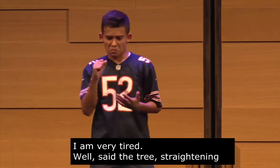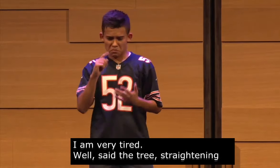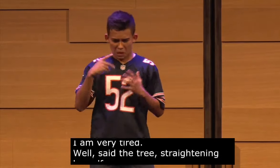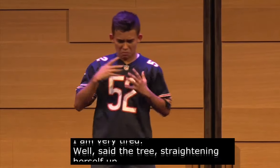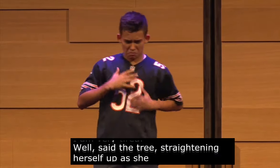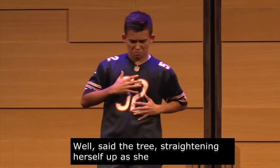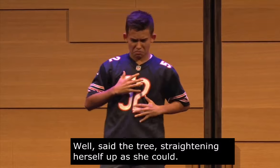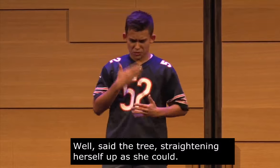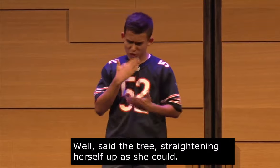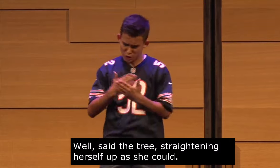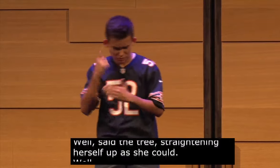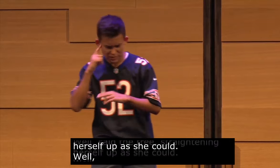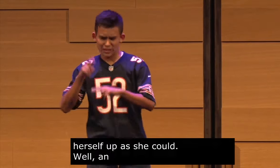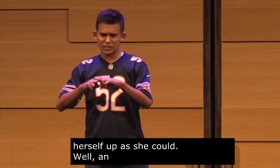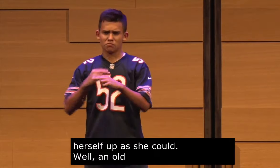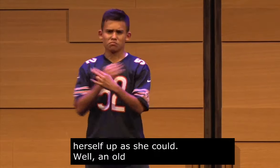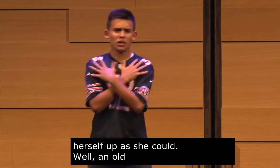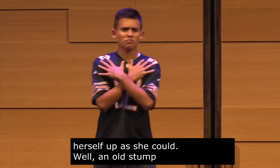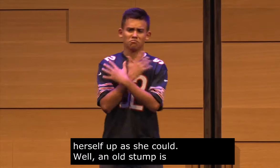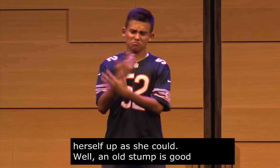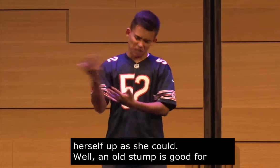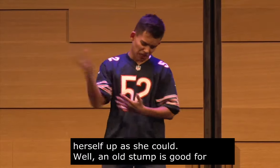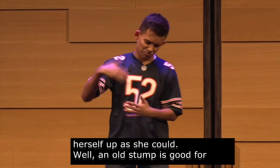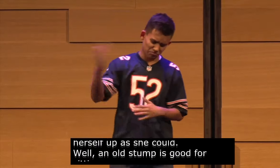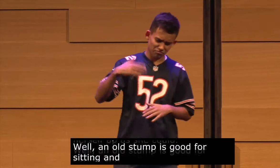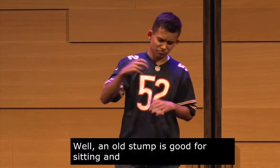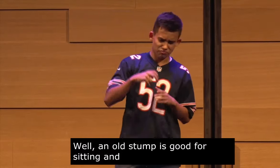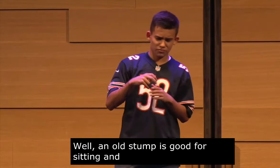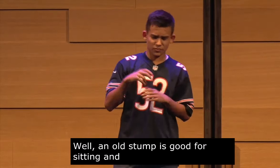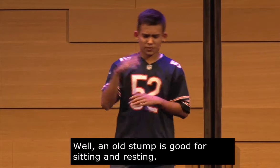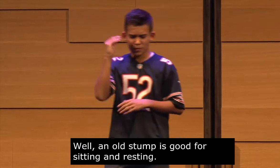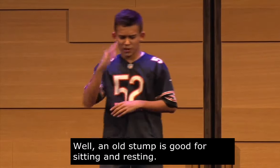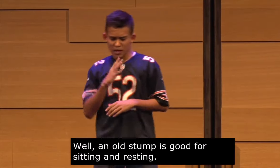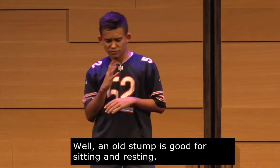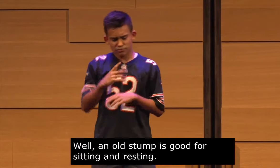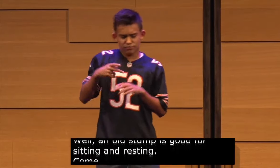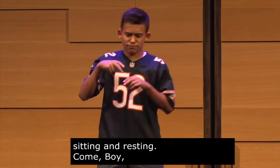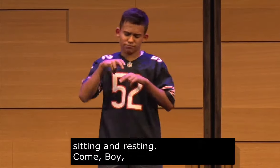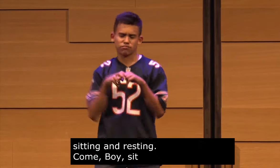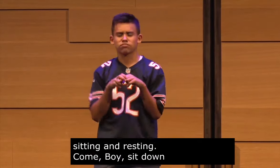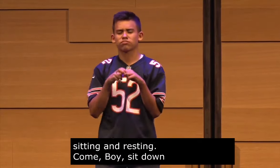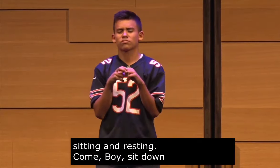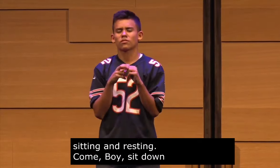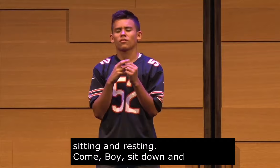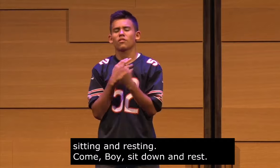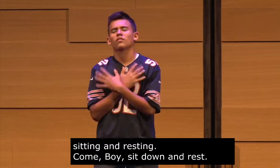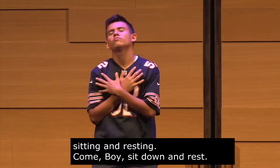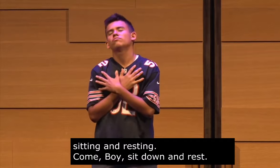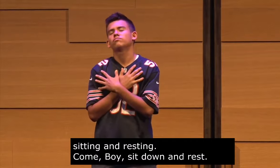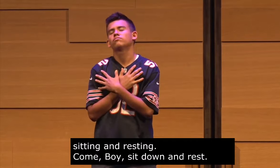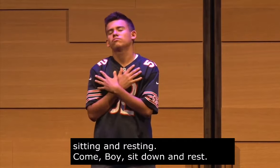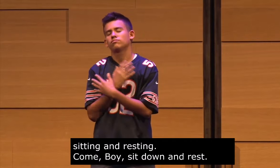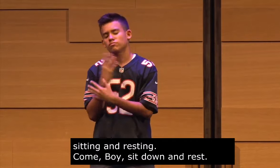up as she could, "well, an old stump is good for sitting and resting. Come, boy, sit down and rest."